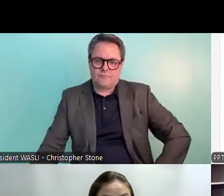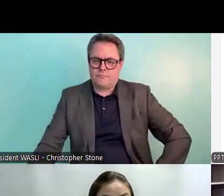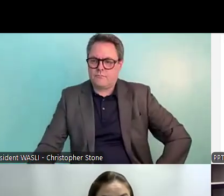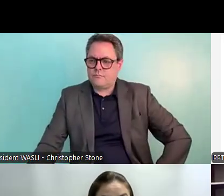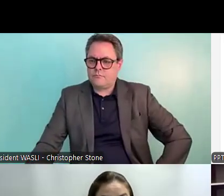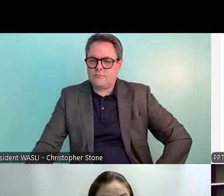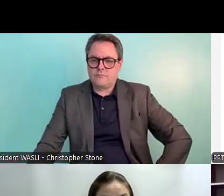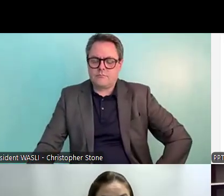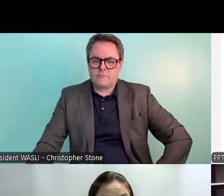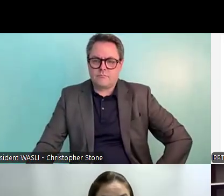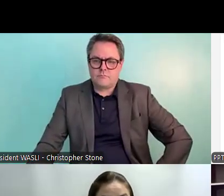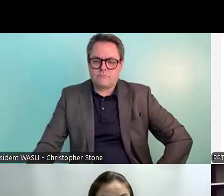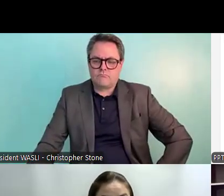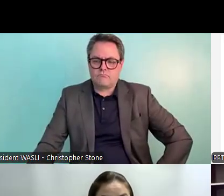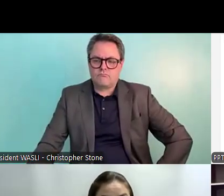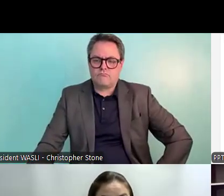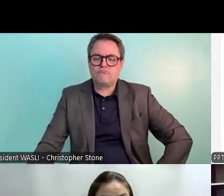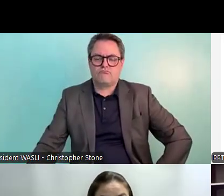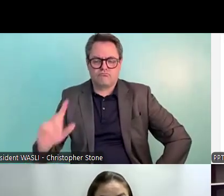If I could have the next slide, please.